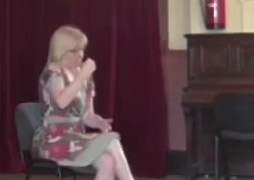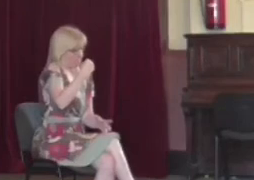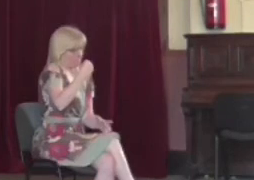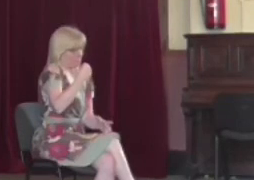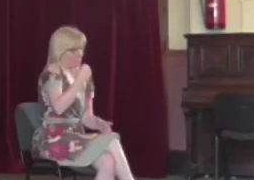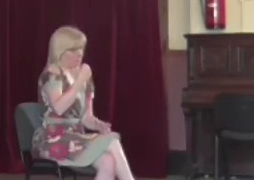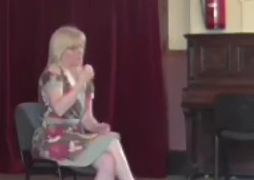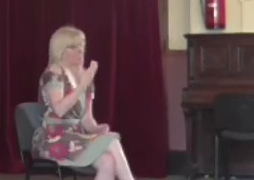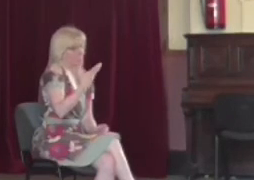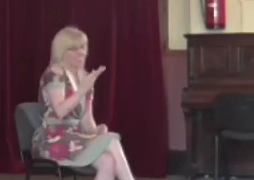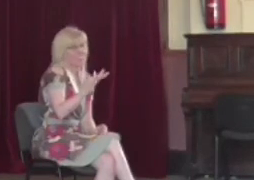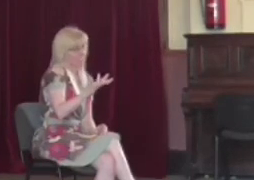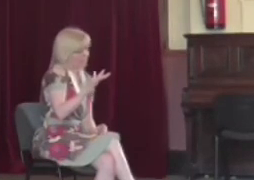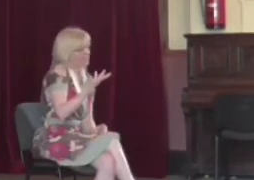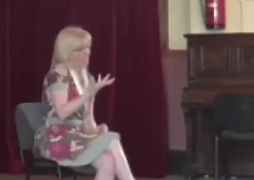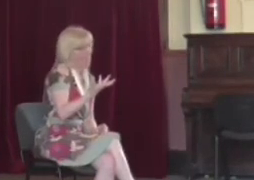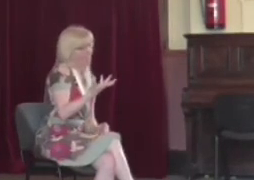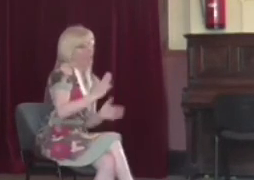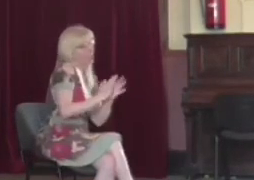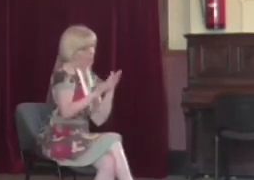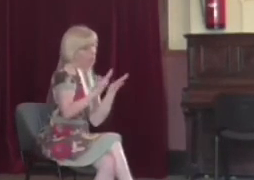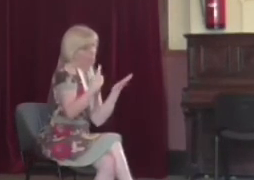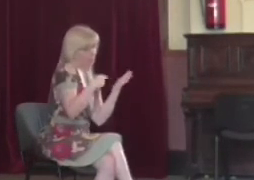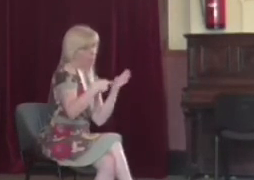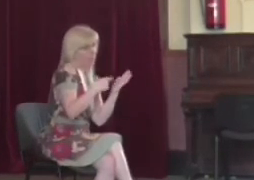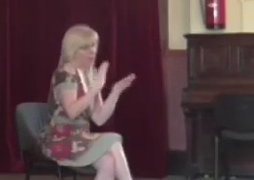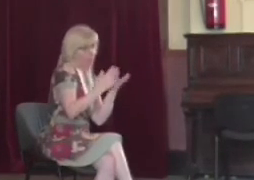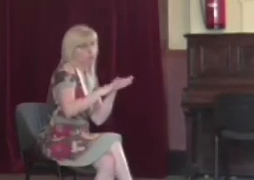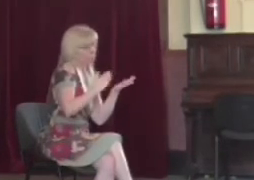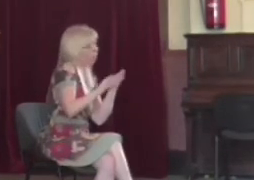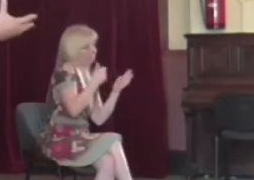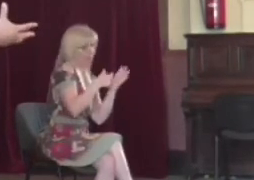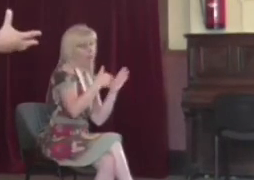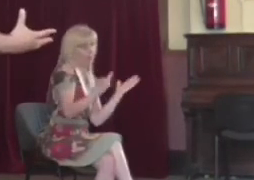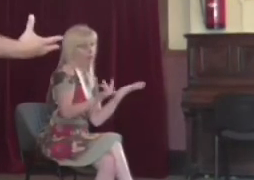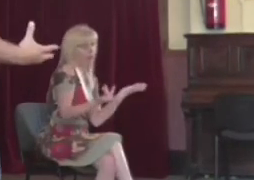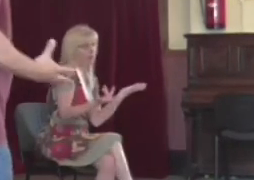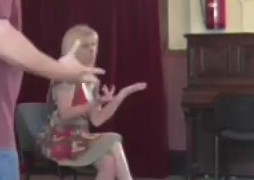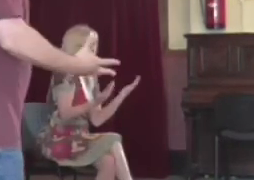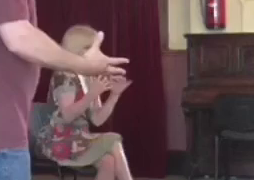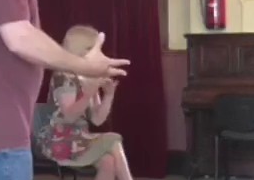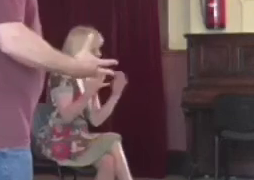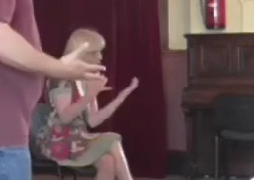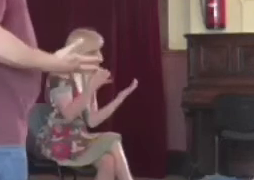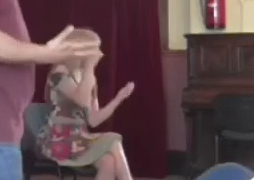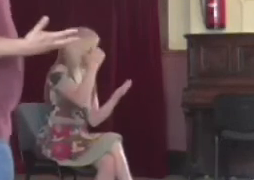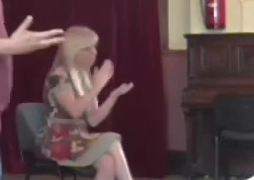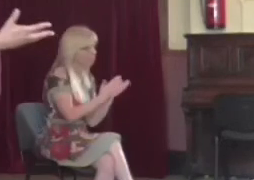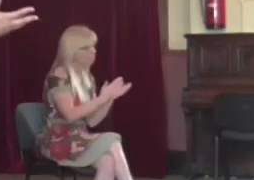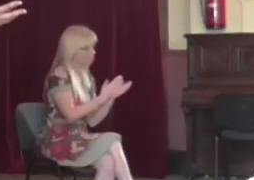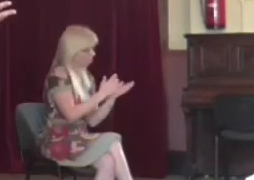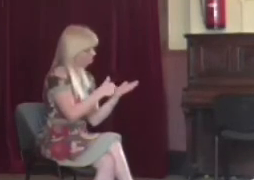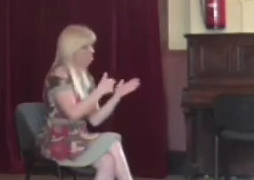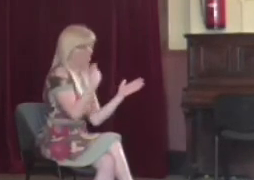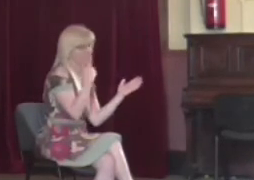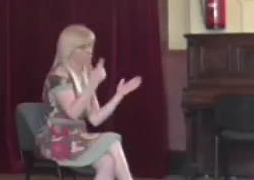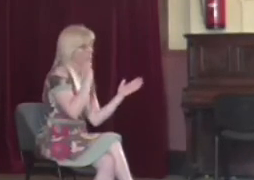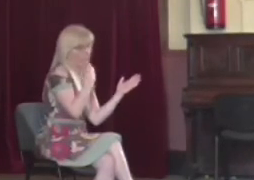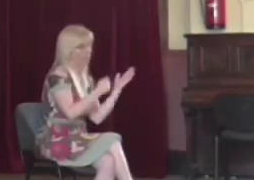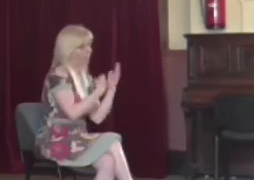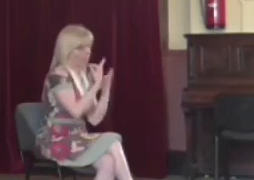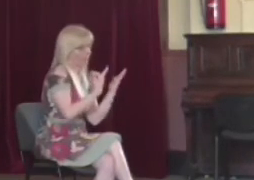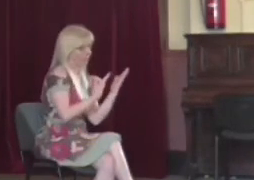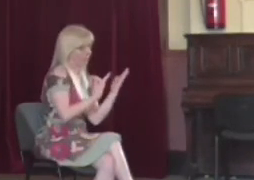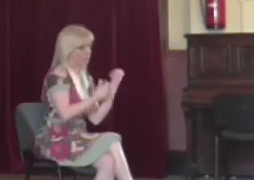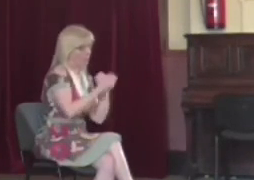So I wonder if you just close your eyes for a moment. And I want you to visualize in your heart what it is